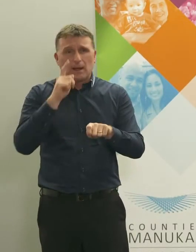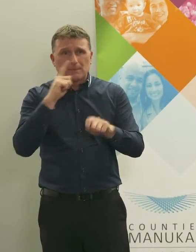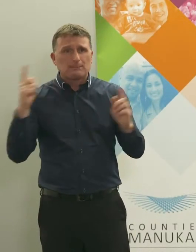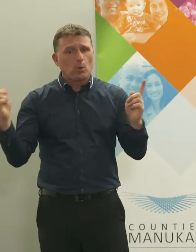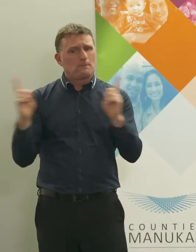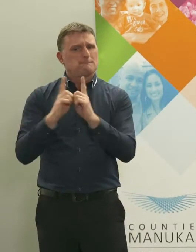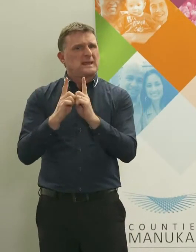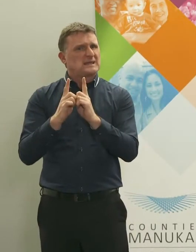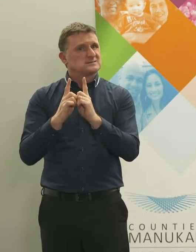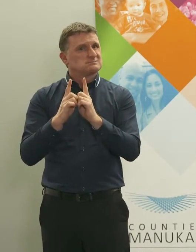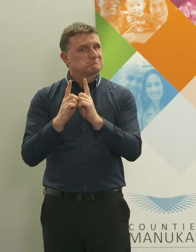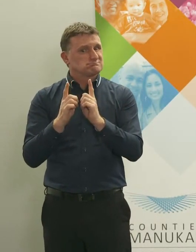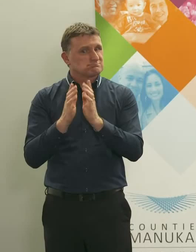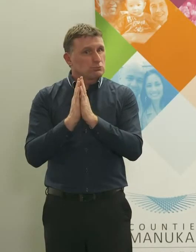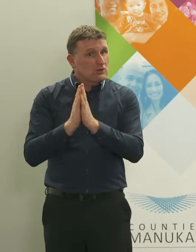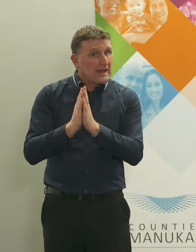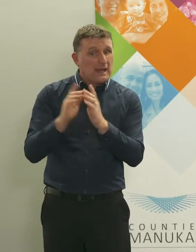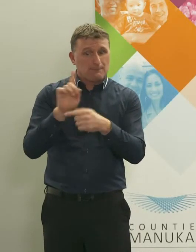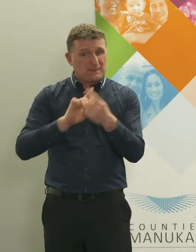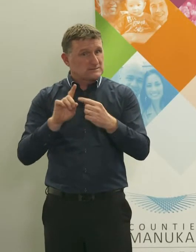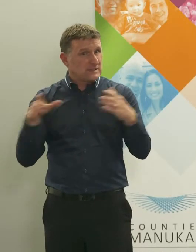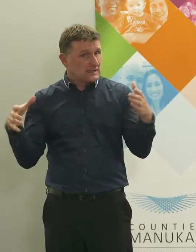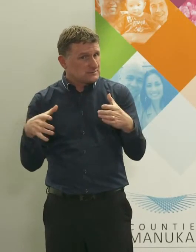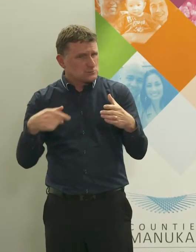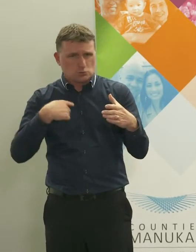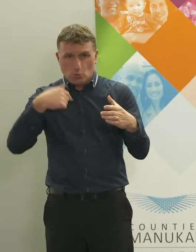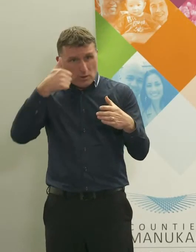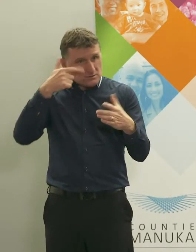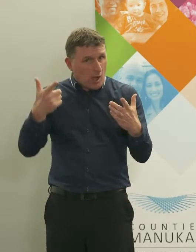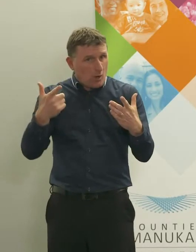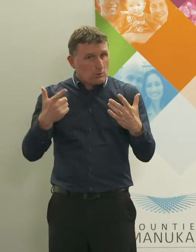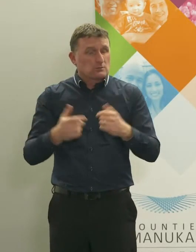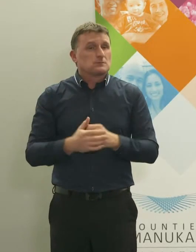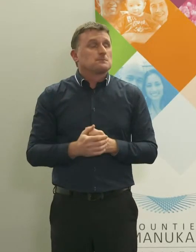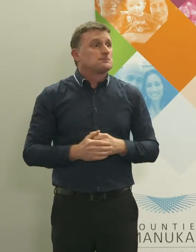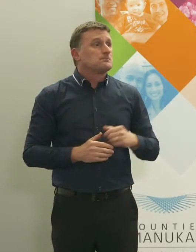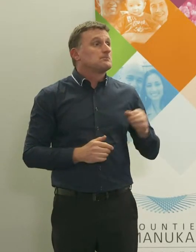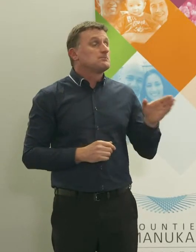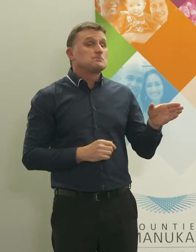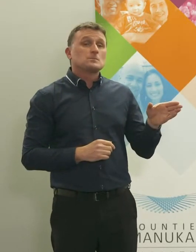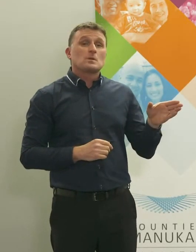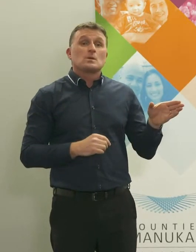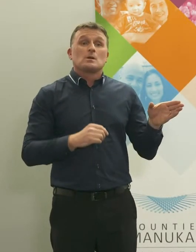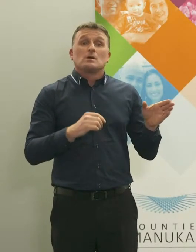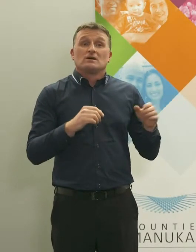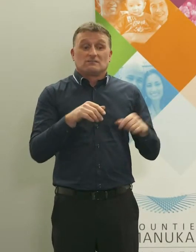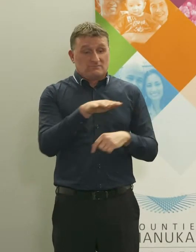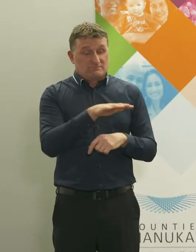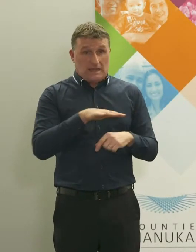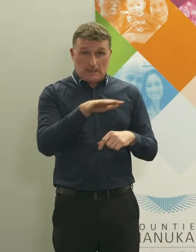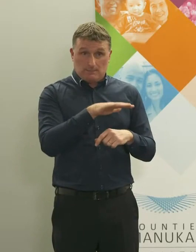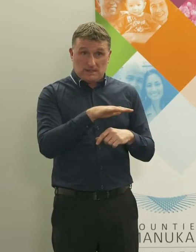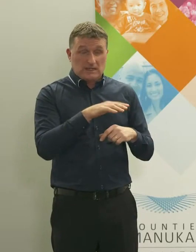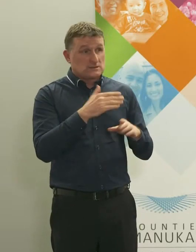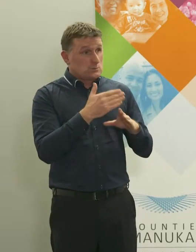other kind of meetings? Has that been established? The families that we are working with, we haven't